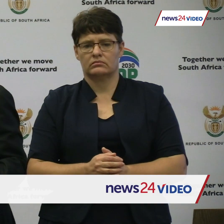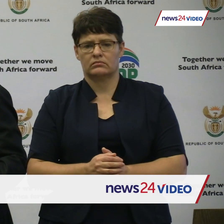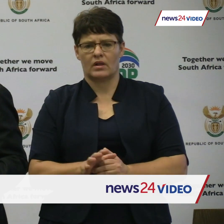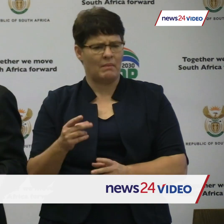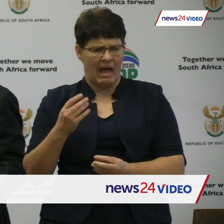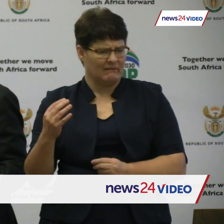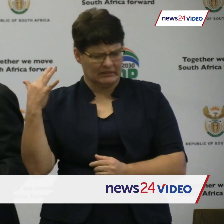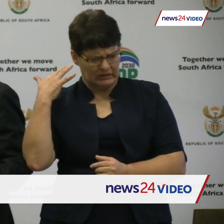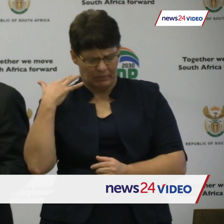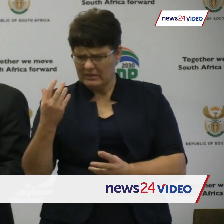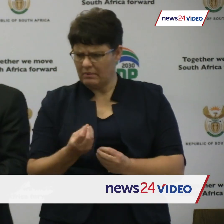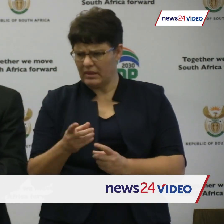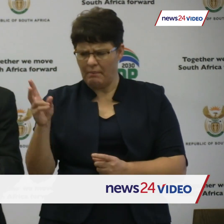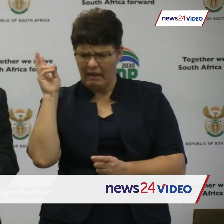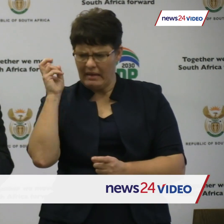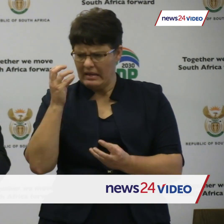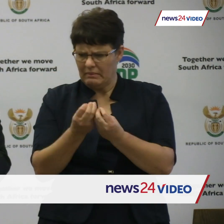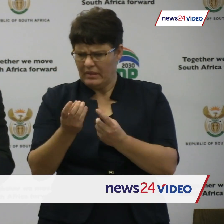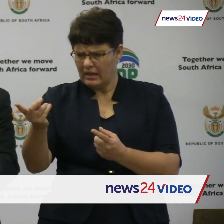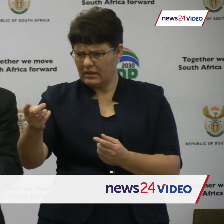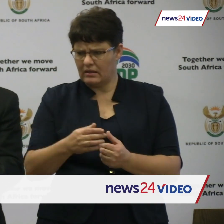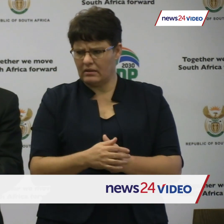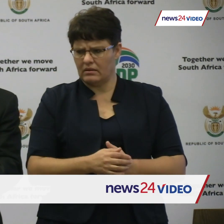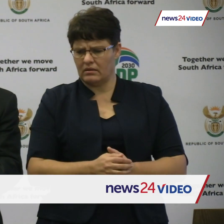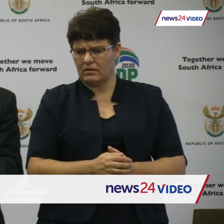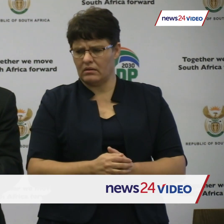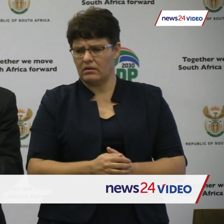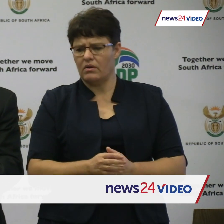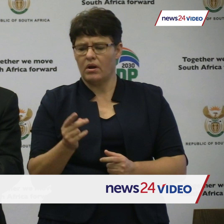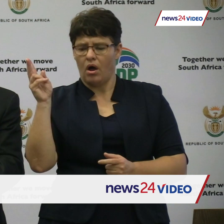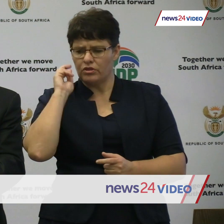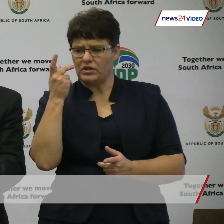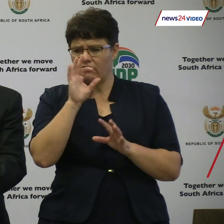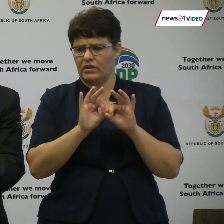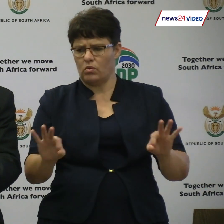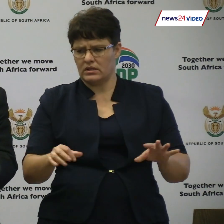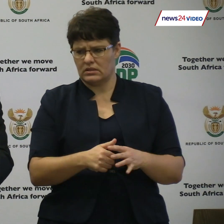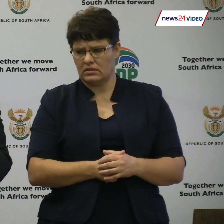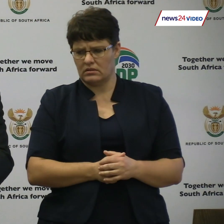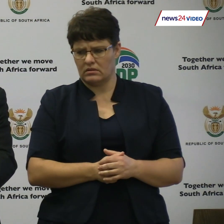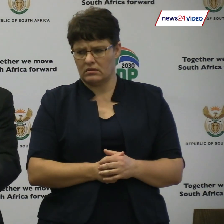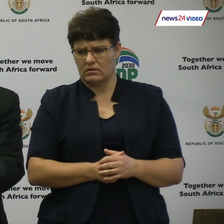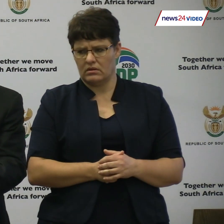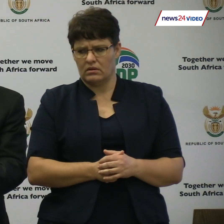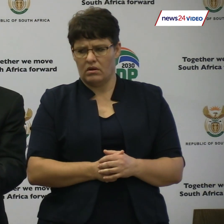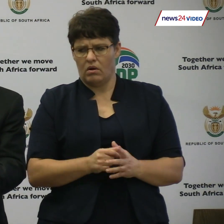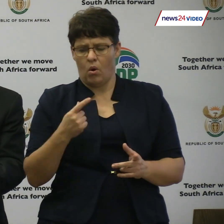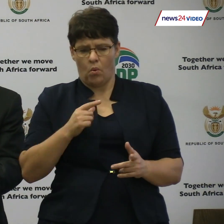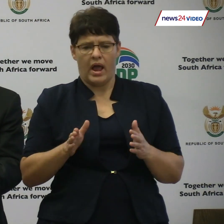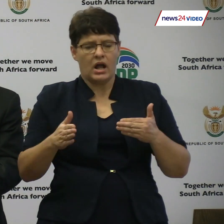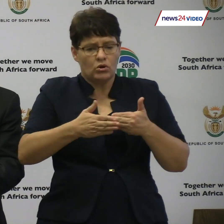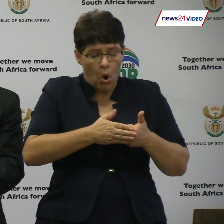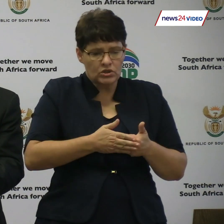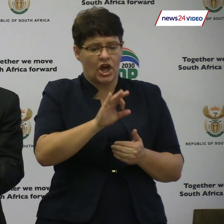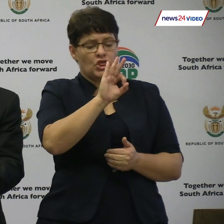I'm having some disturbance because I'm hearing something when I thought everything is quiet. We closed